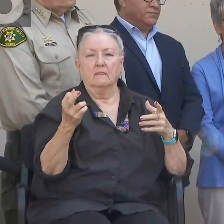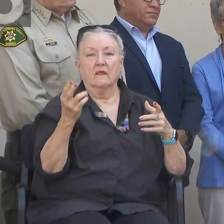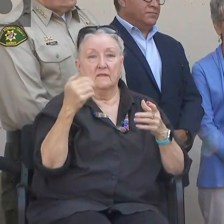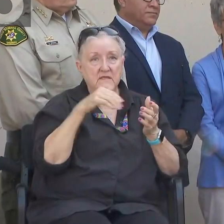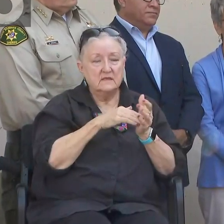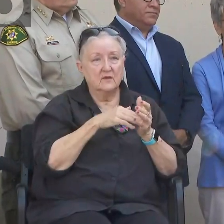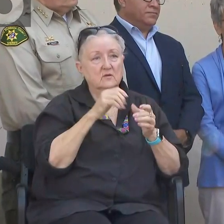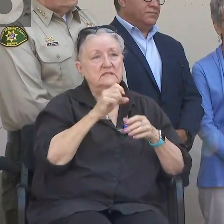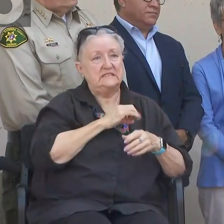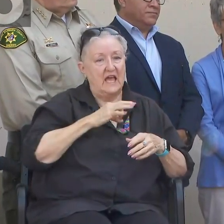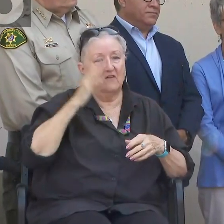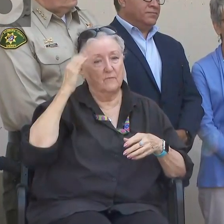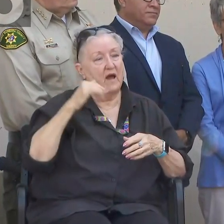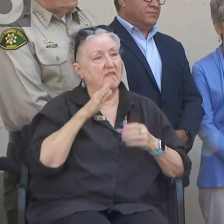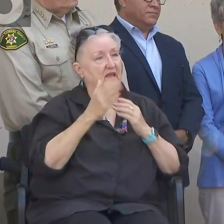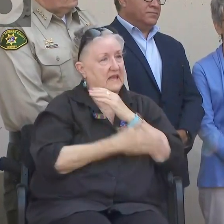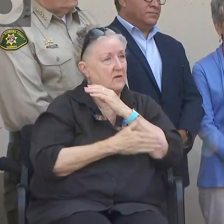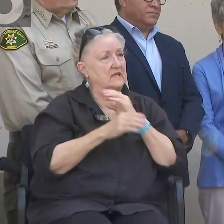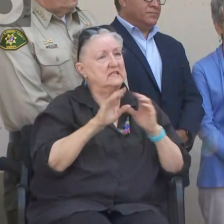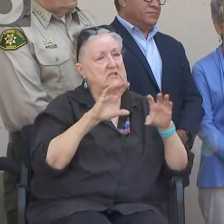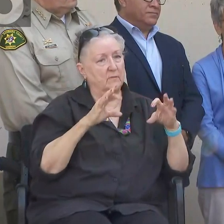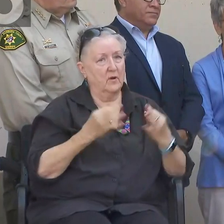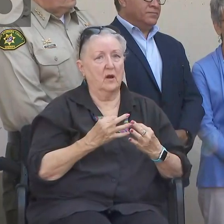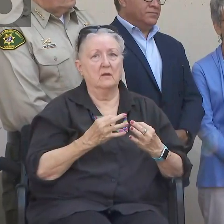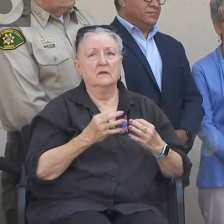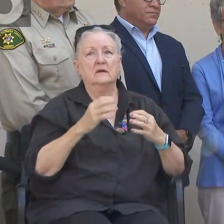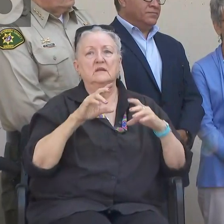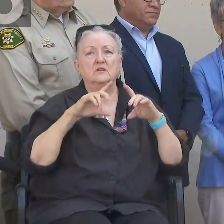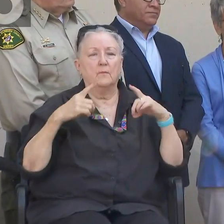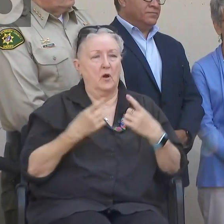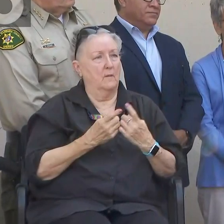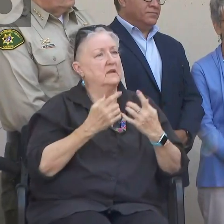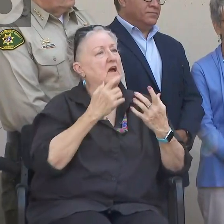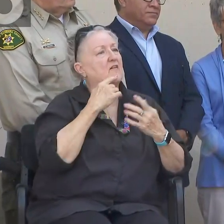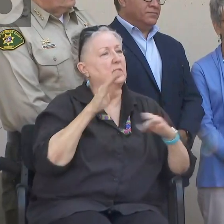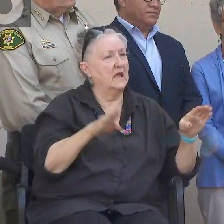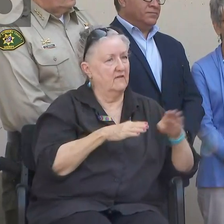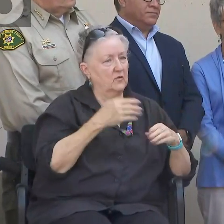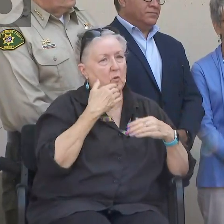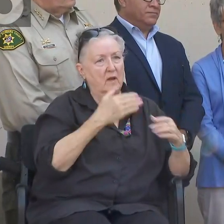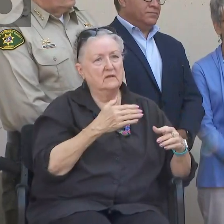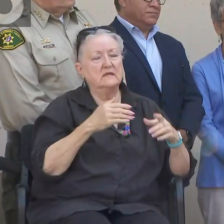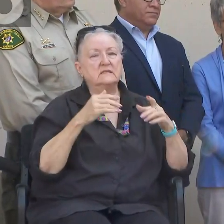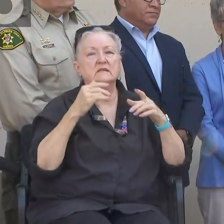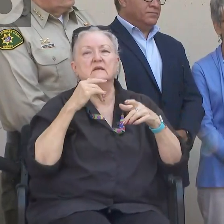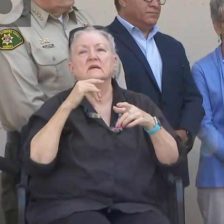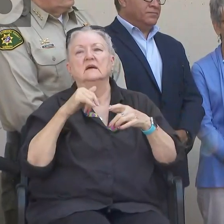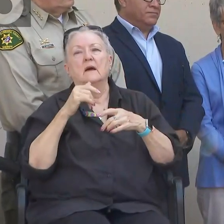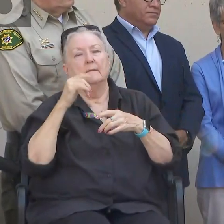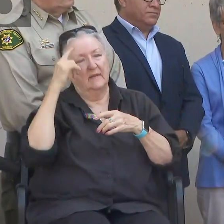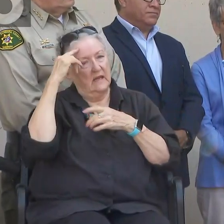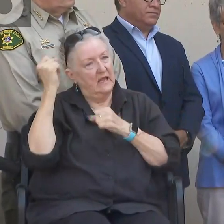is staffed by the county's Department of Behavioral Wellness for mental health counseling. We have clergy,